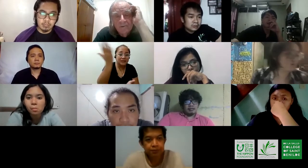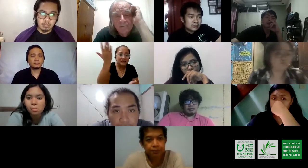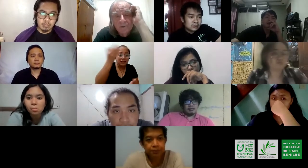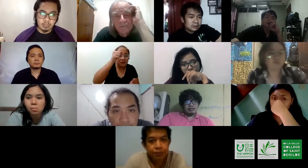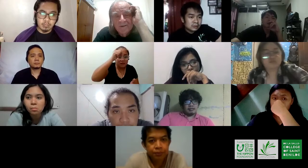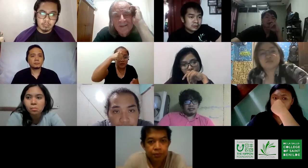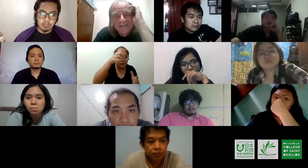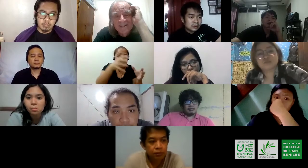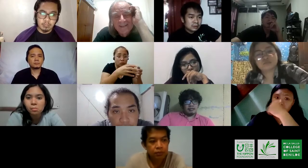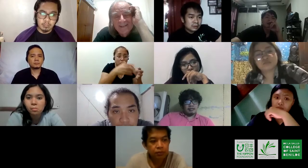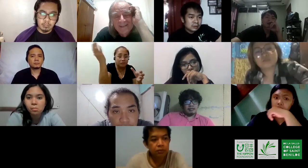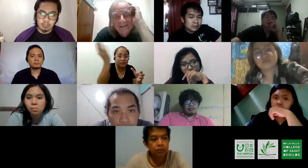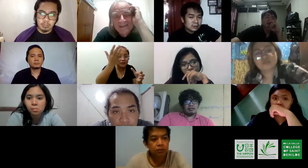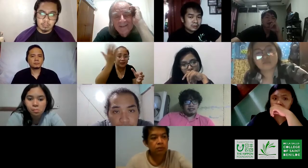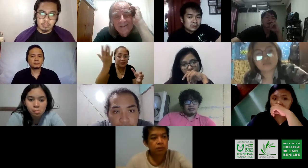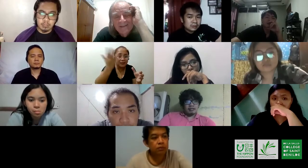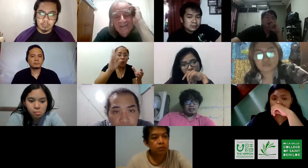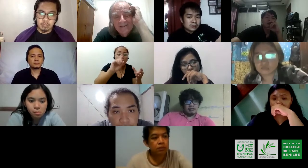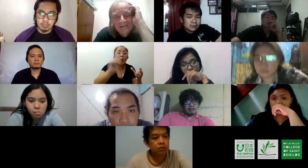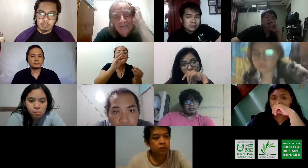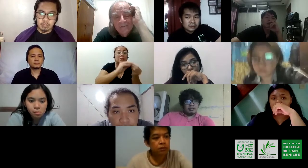last group to present?